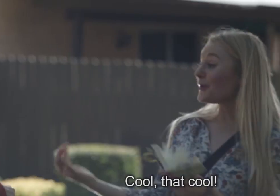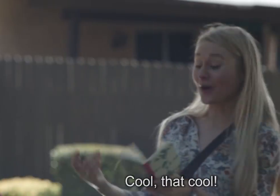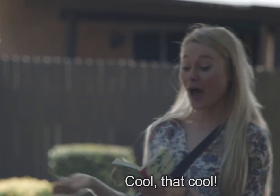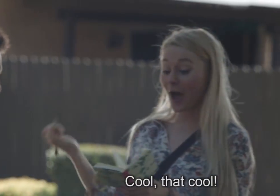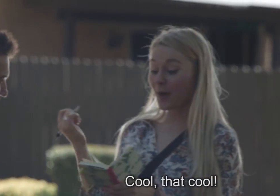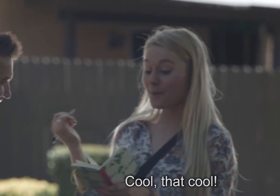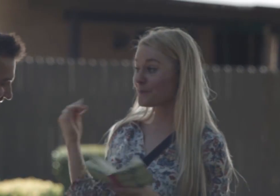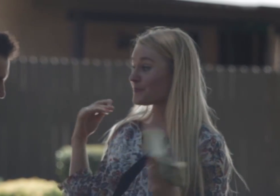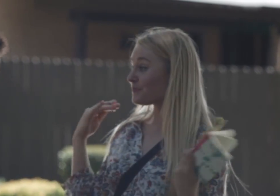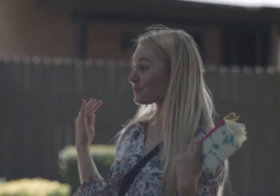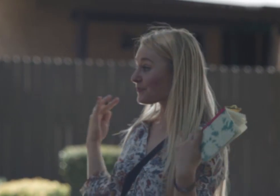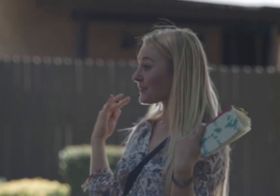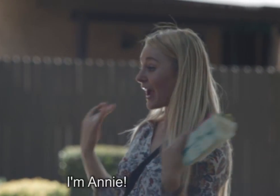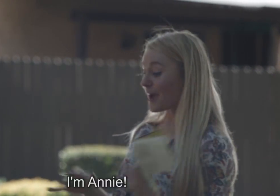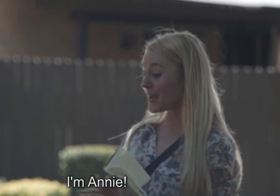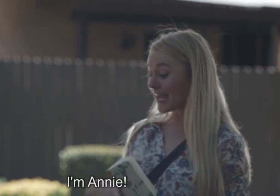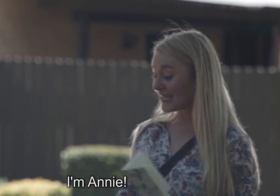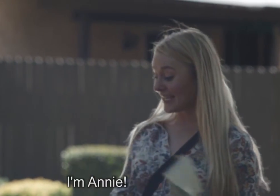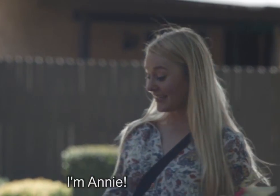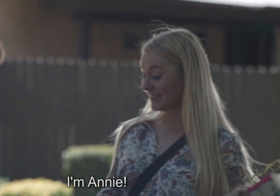cool. I'm Annie.